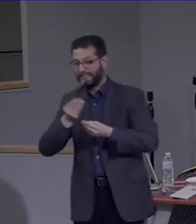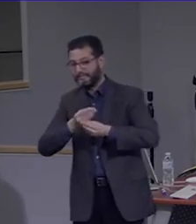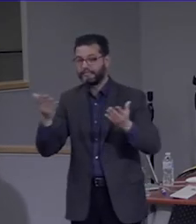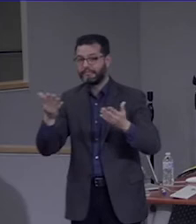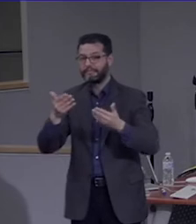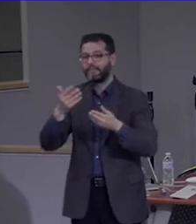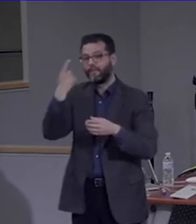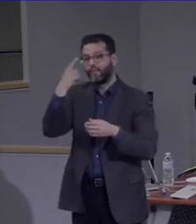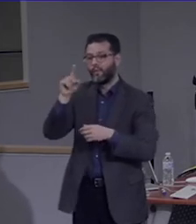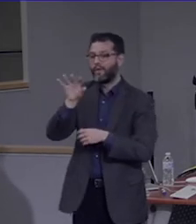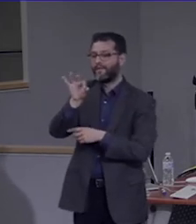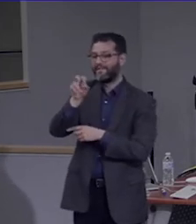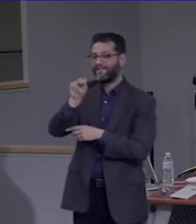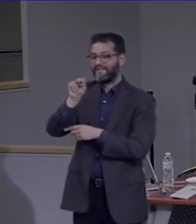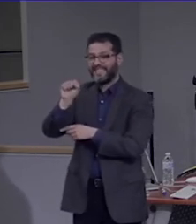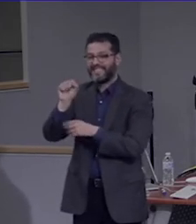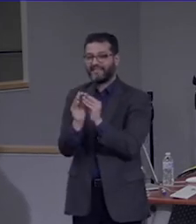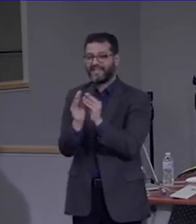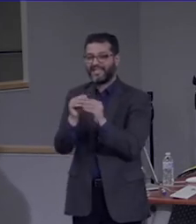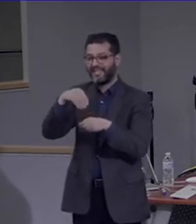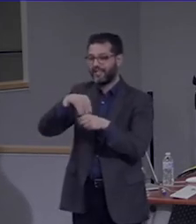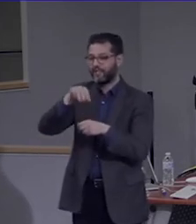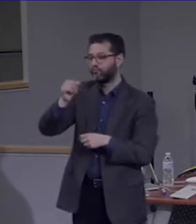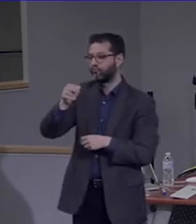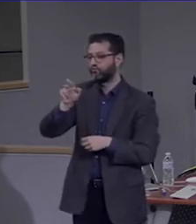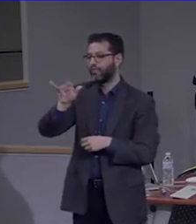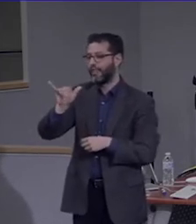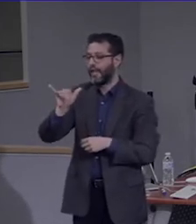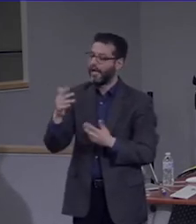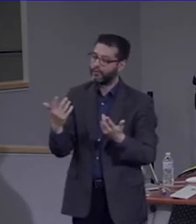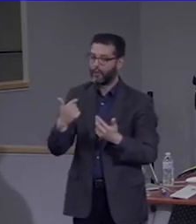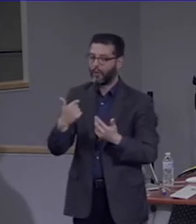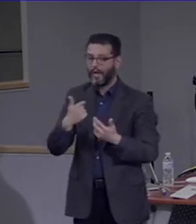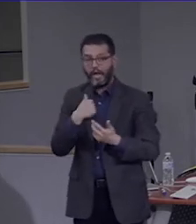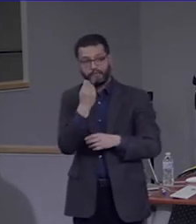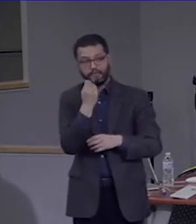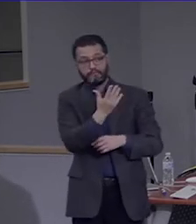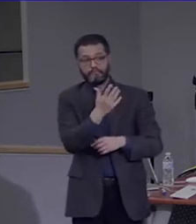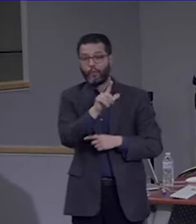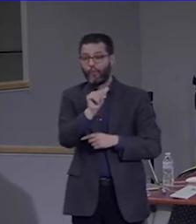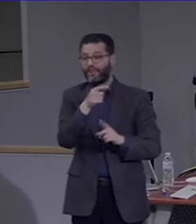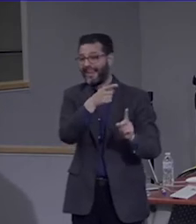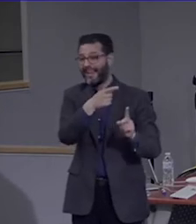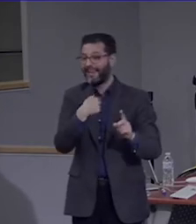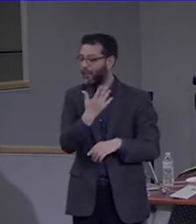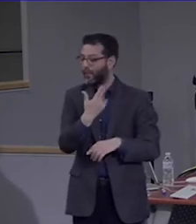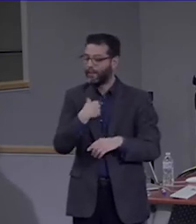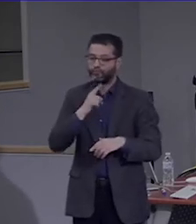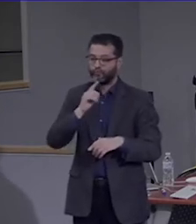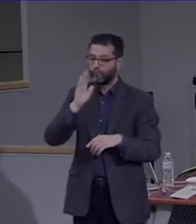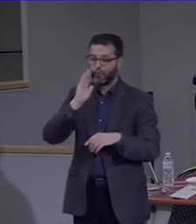so look for it as I said to Laura and I'm sure it's going to go right up to the top of the New York Times